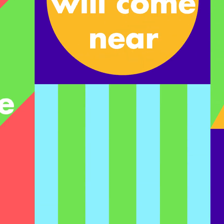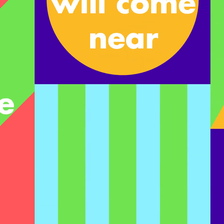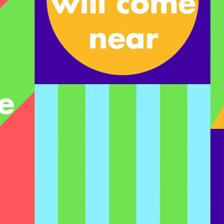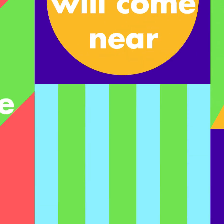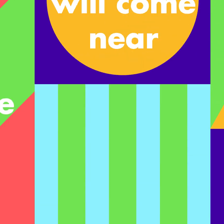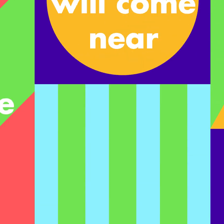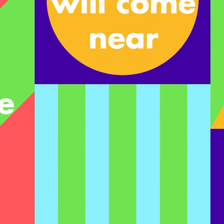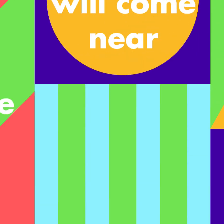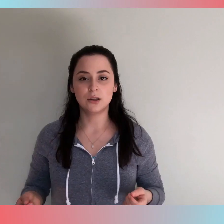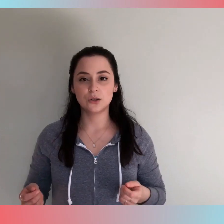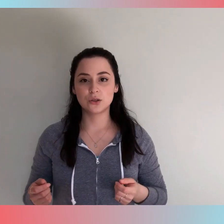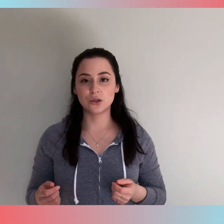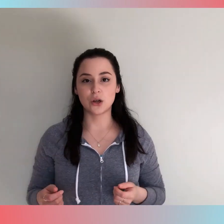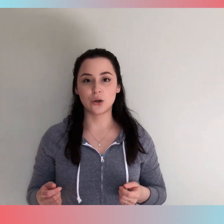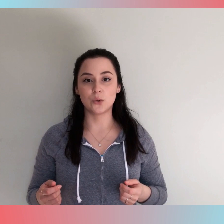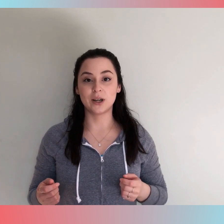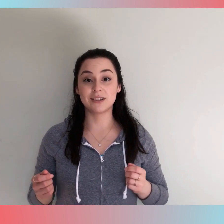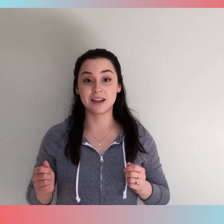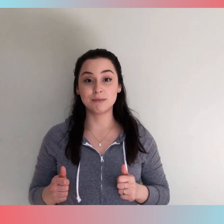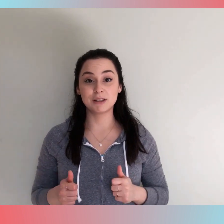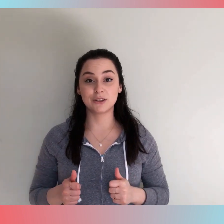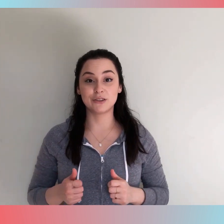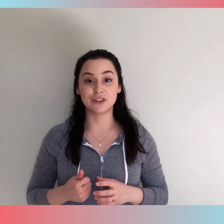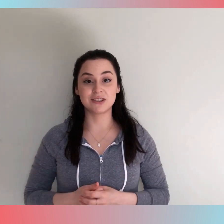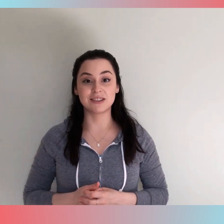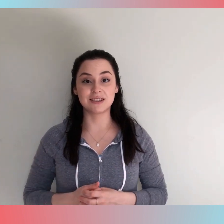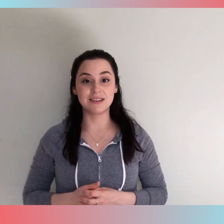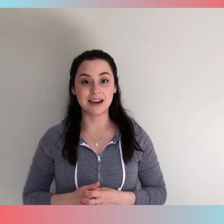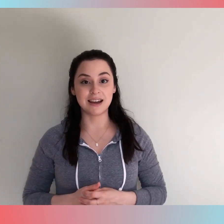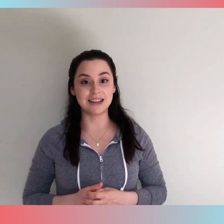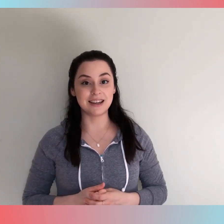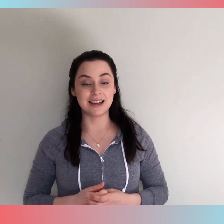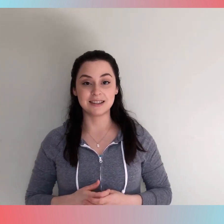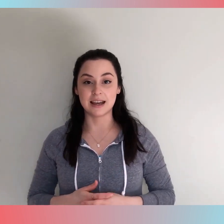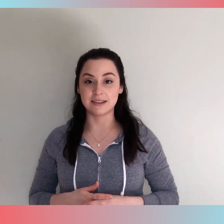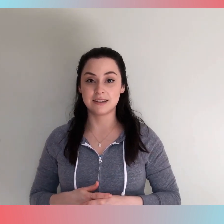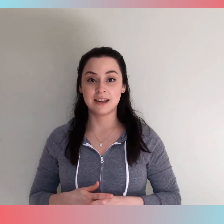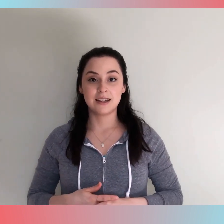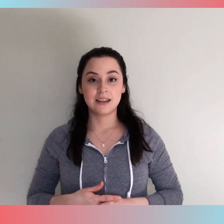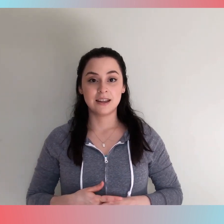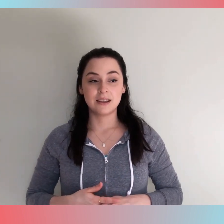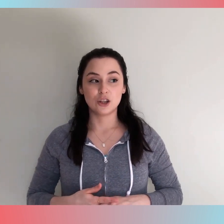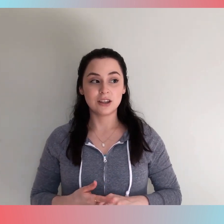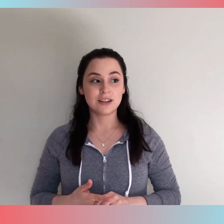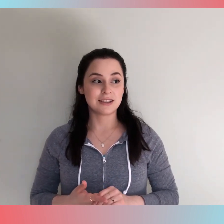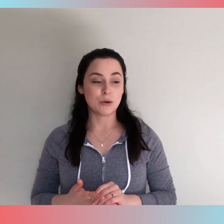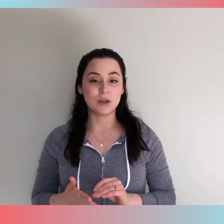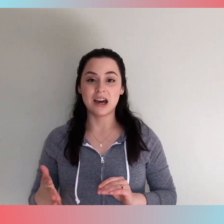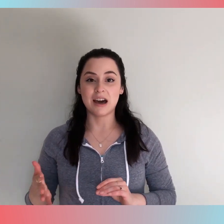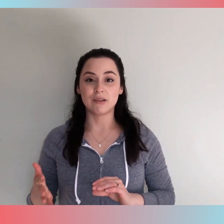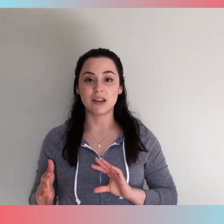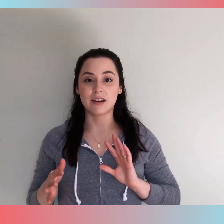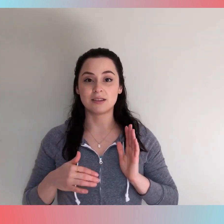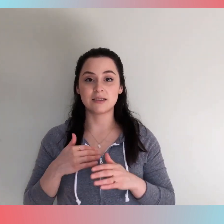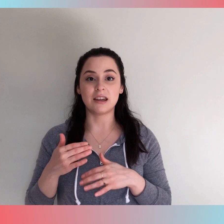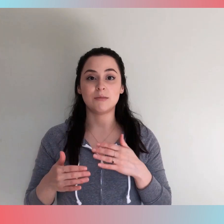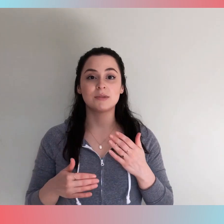near your home. So, time to learn verses 9 and 10. The good thing is that we have a lot of the same